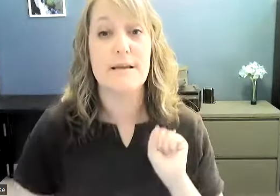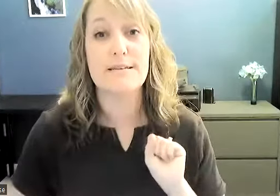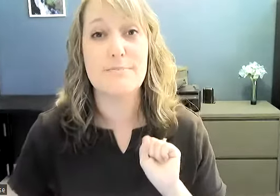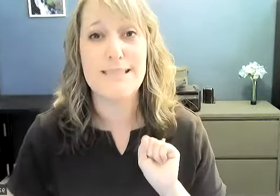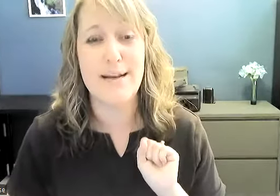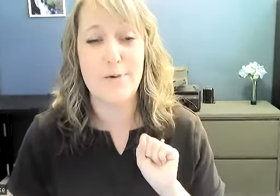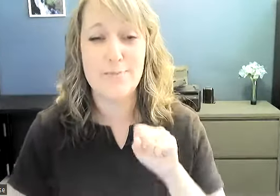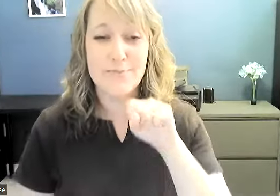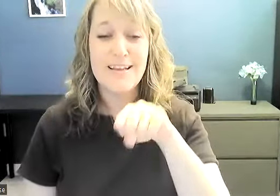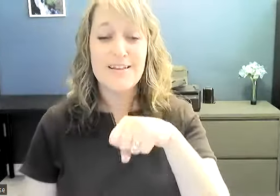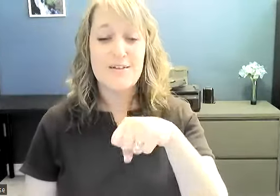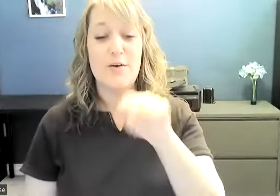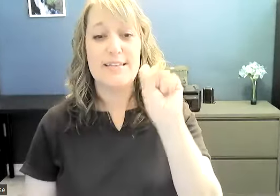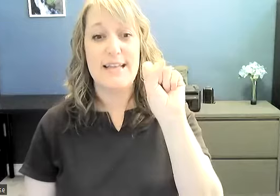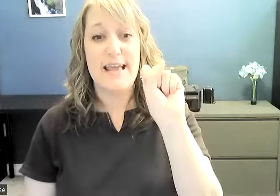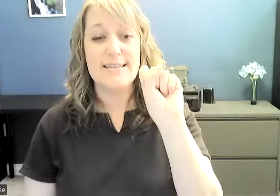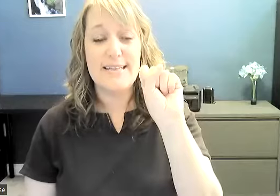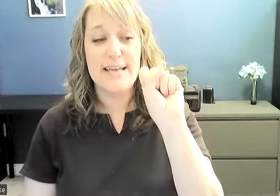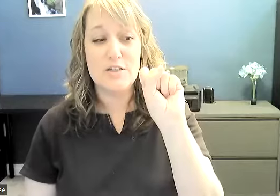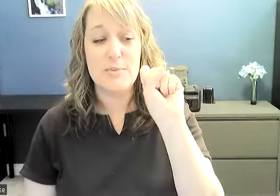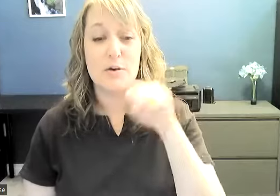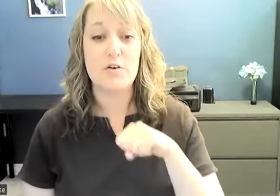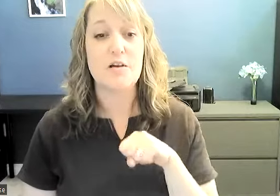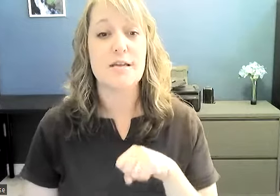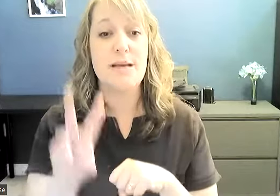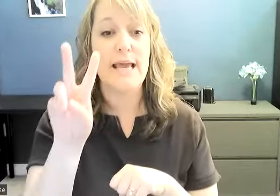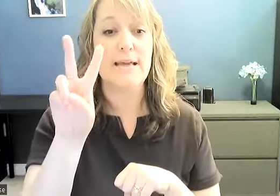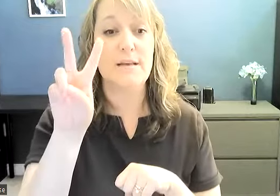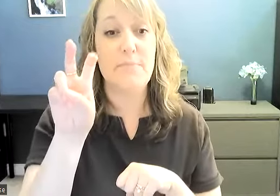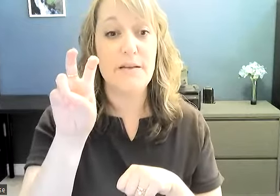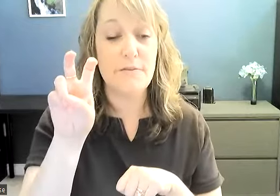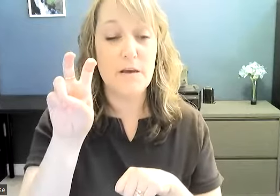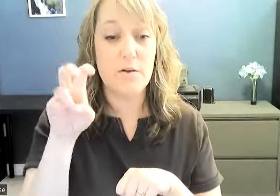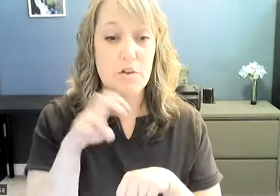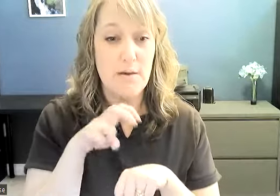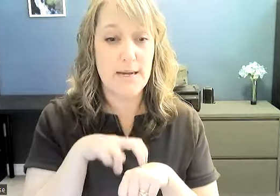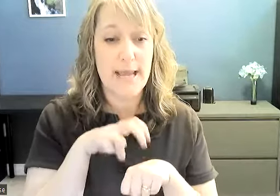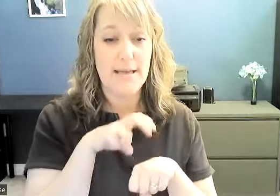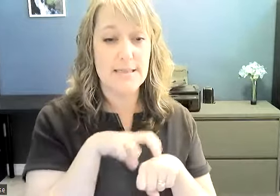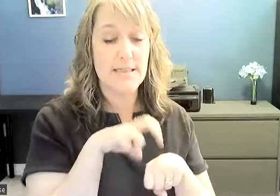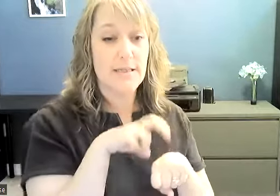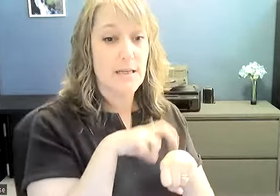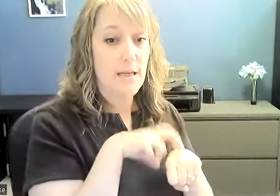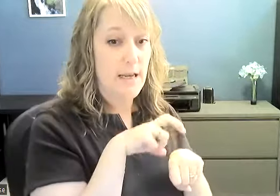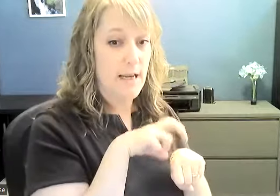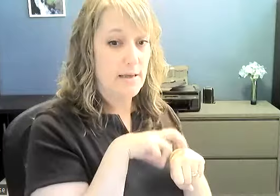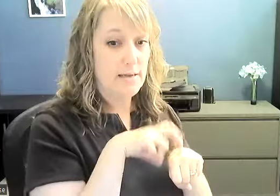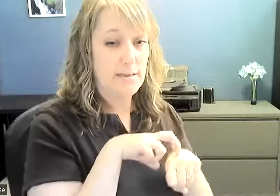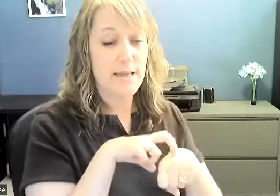is potato. So it's an S hand shape on your non-dominant hand, a bent V on your dominant hand, and it's like